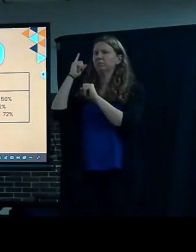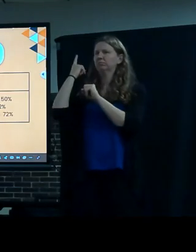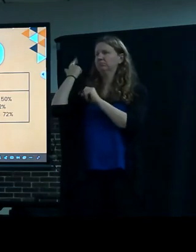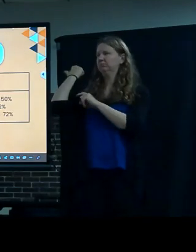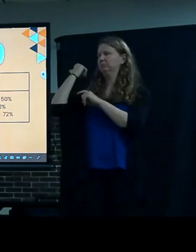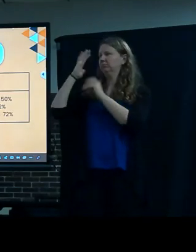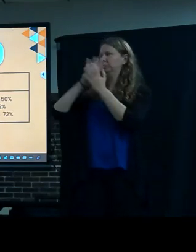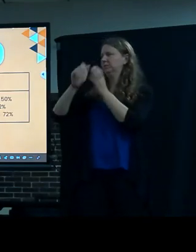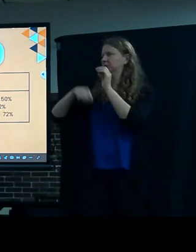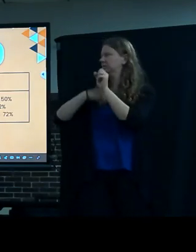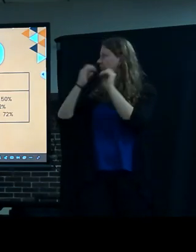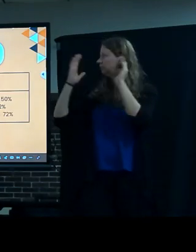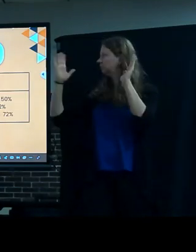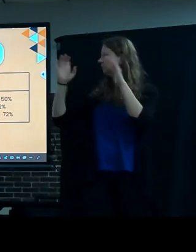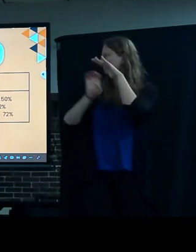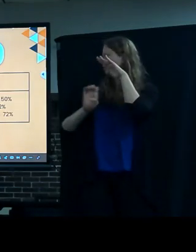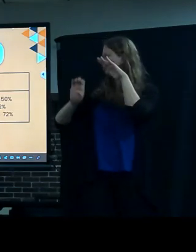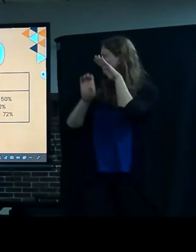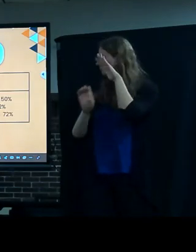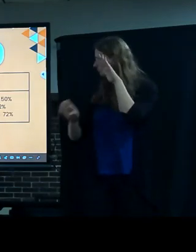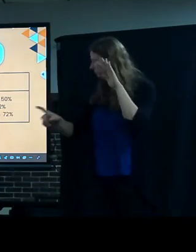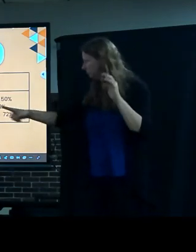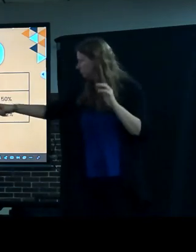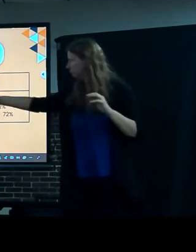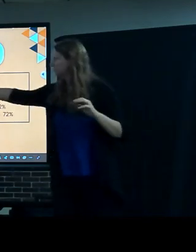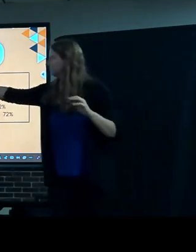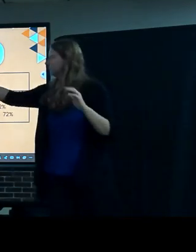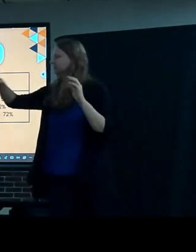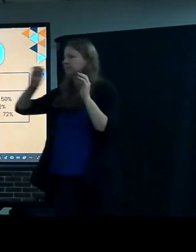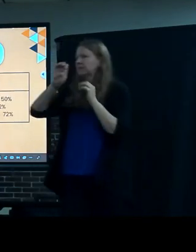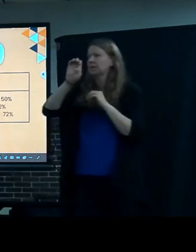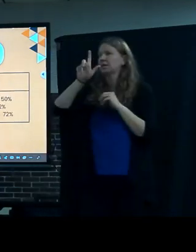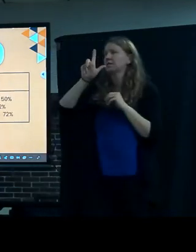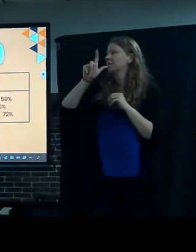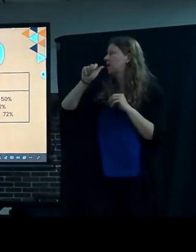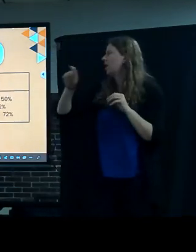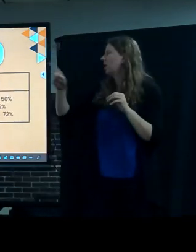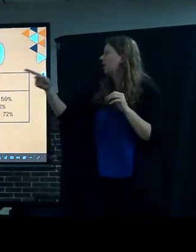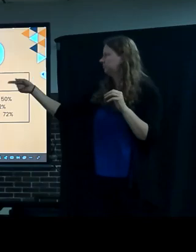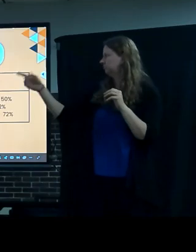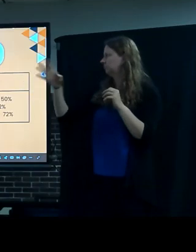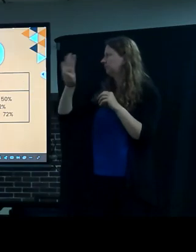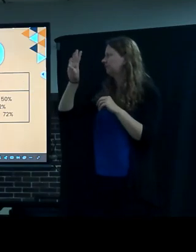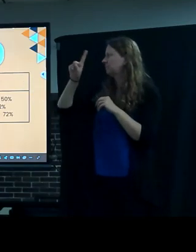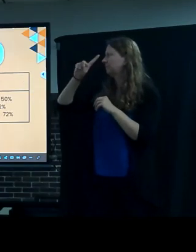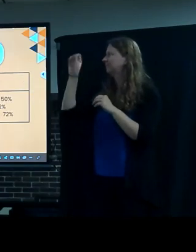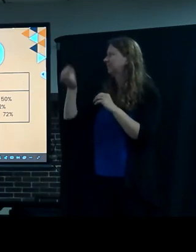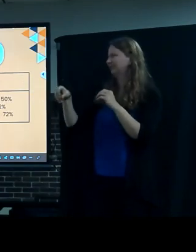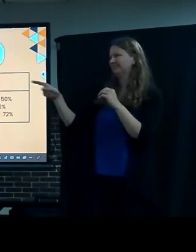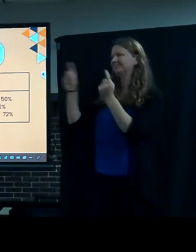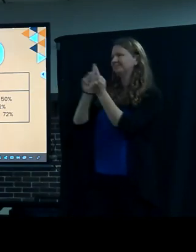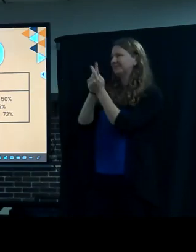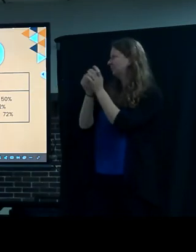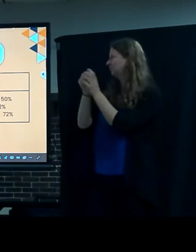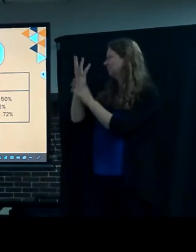So this is a snapshot for the school year for our elementary students for ELA. We